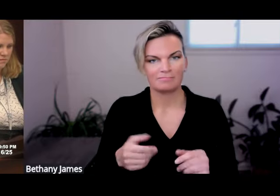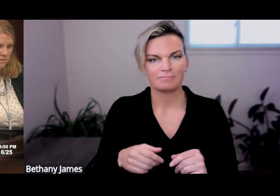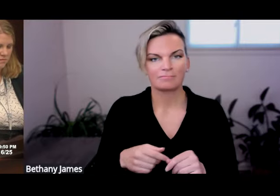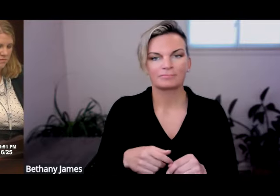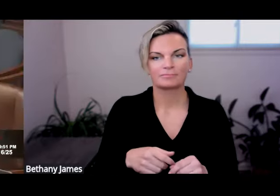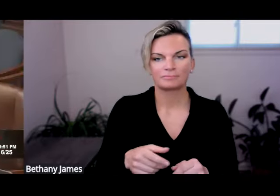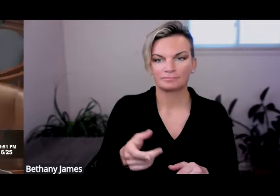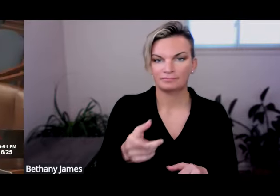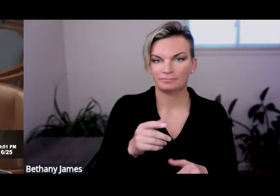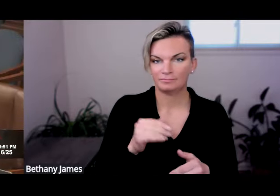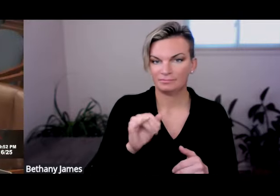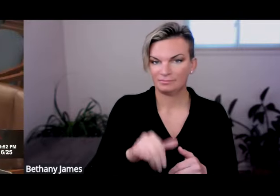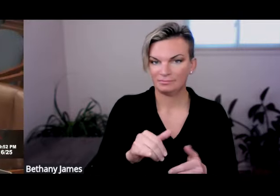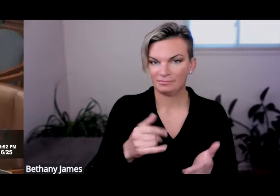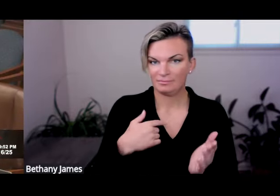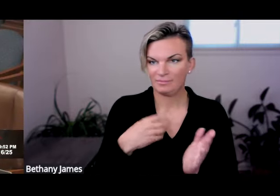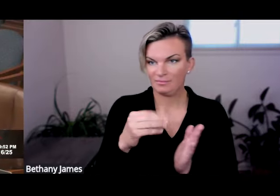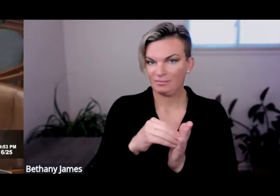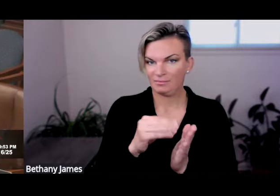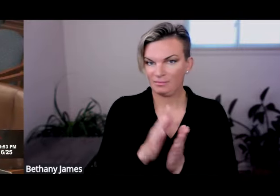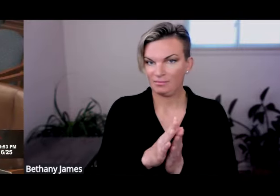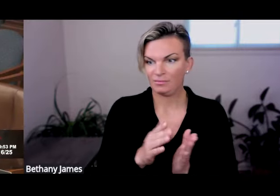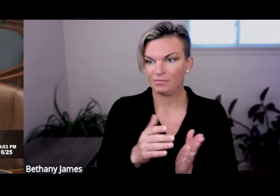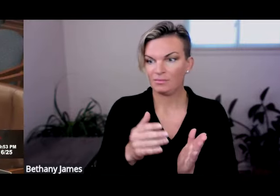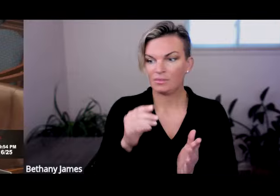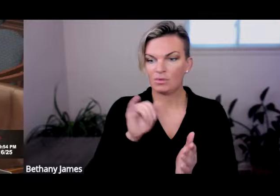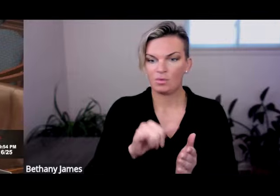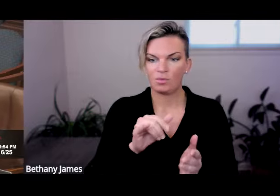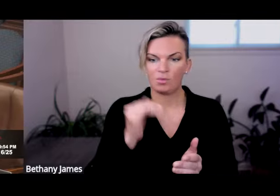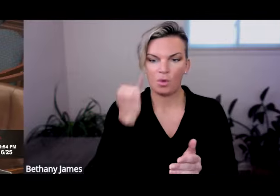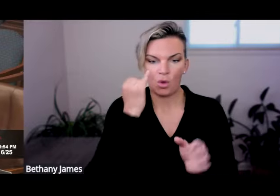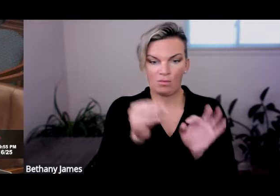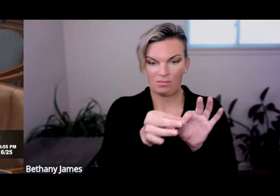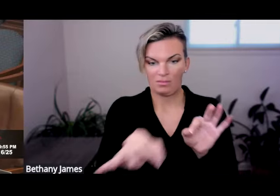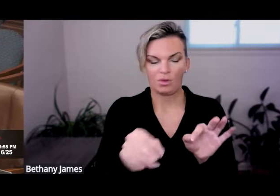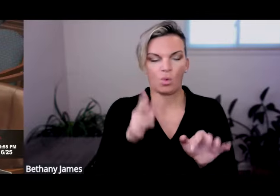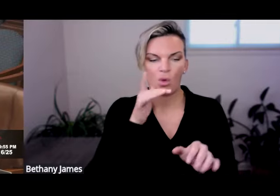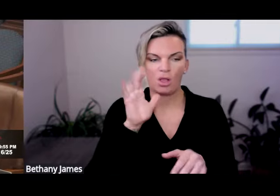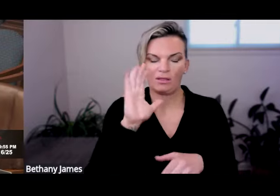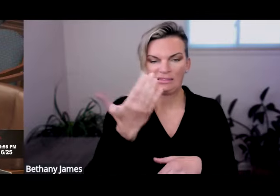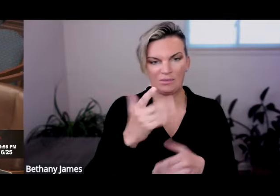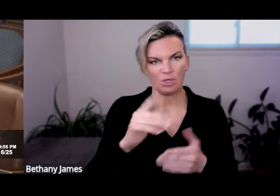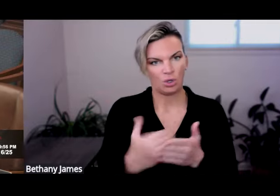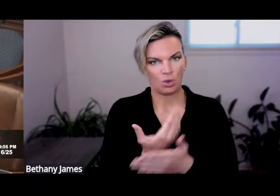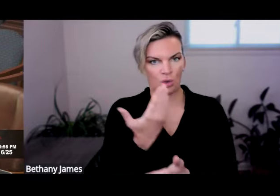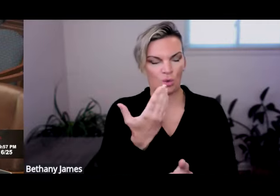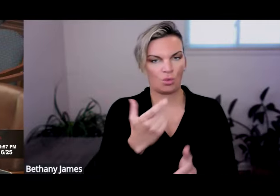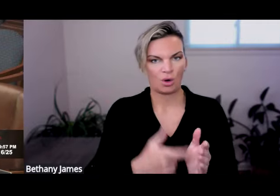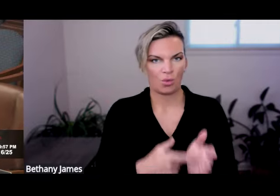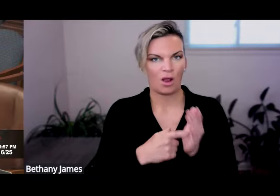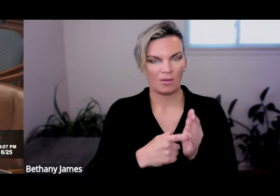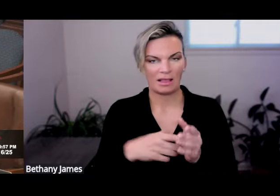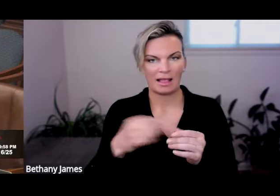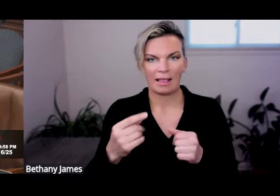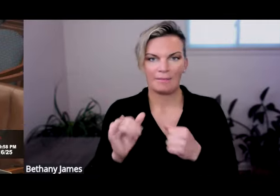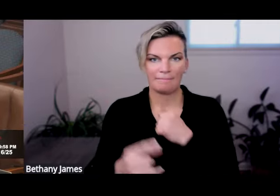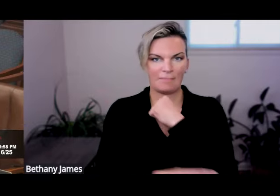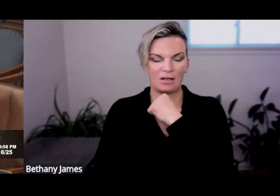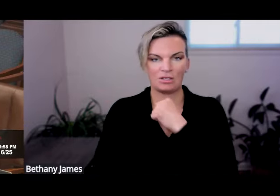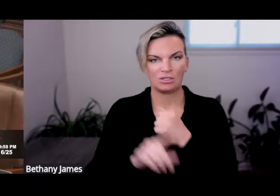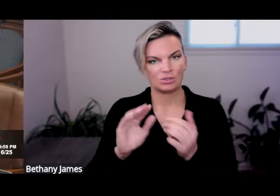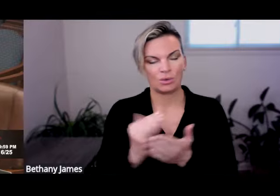error to make this appear as though it were a new. Arguably. Your requirements are new and the penalties are new and